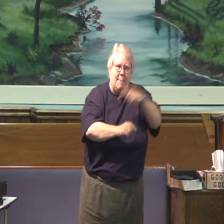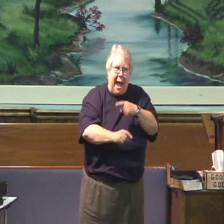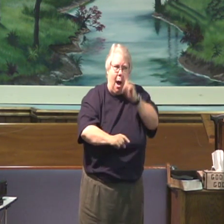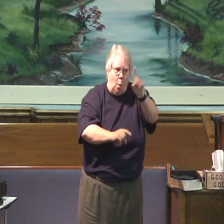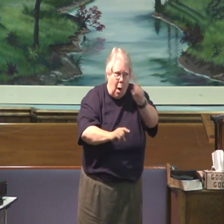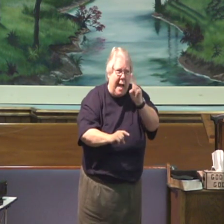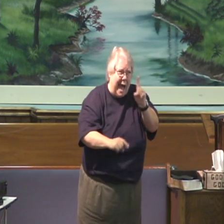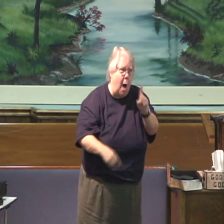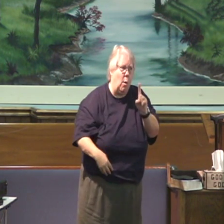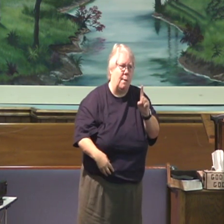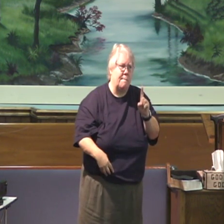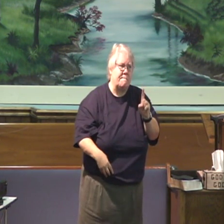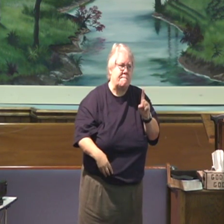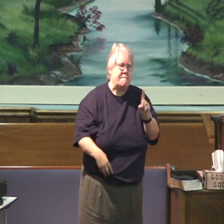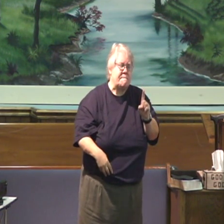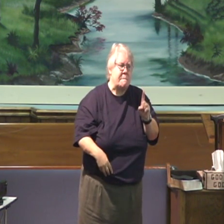back 1 hour.